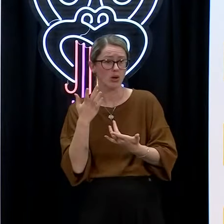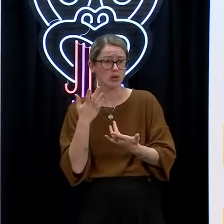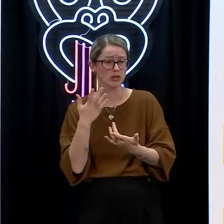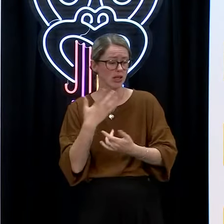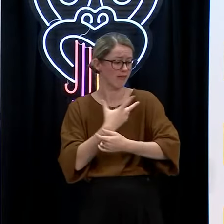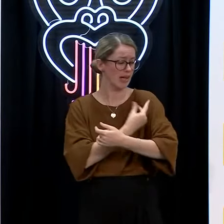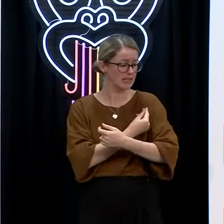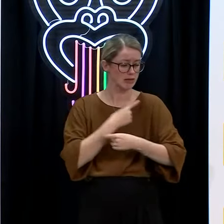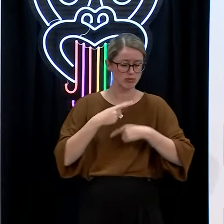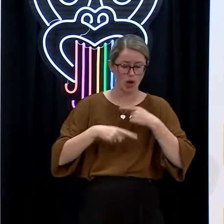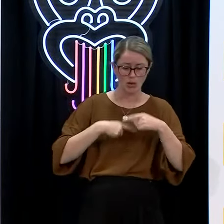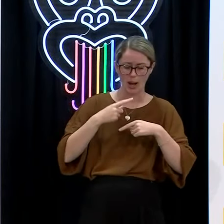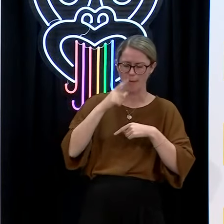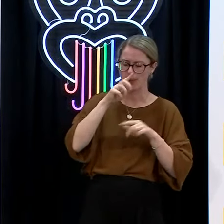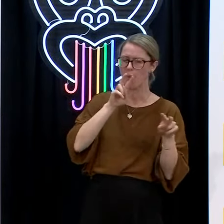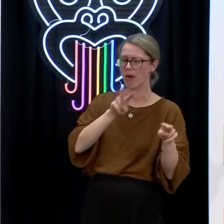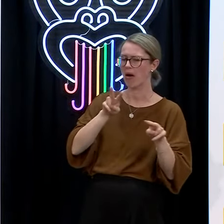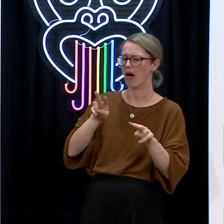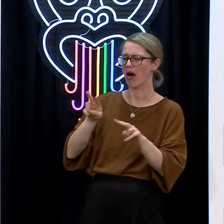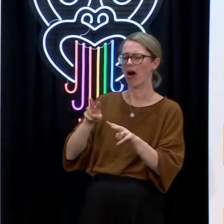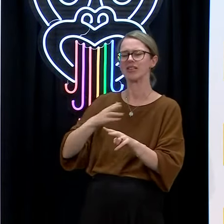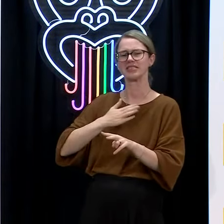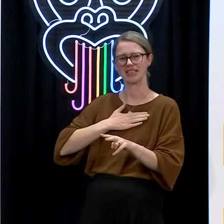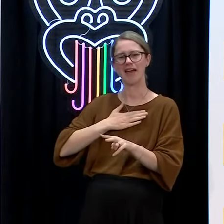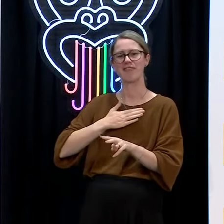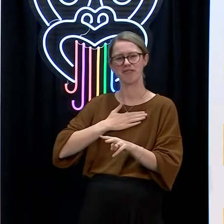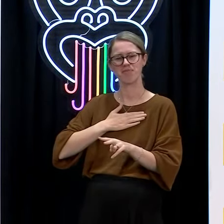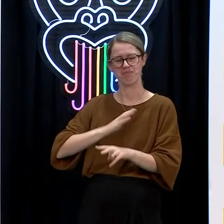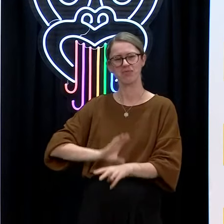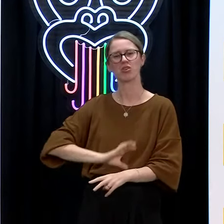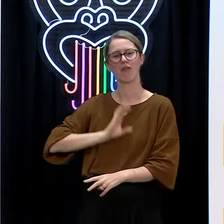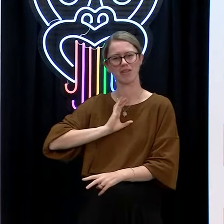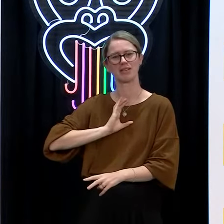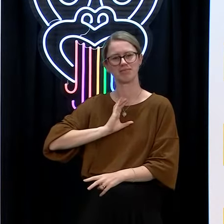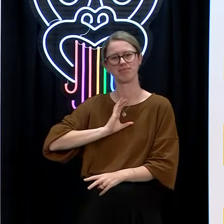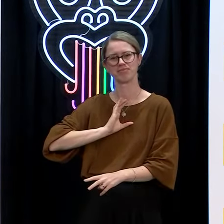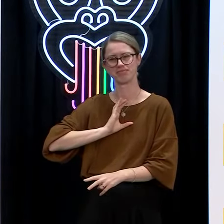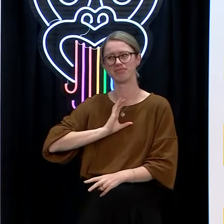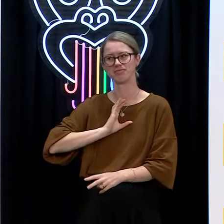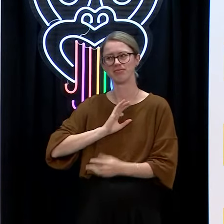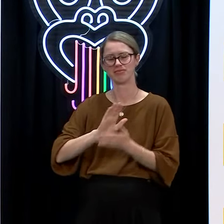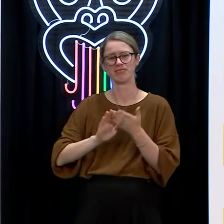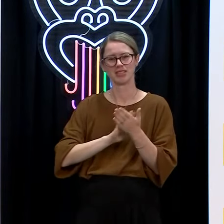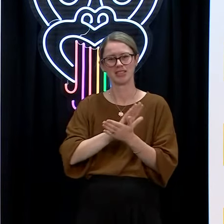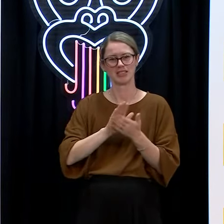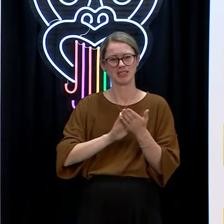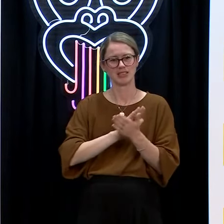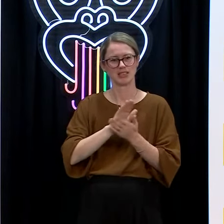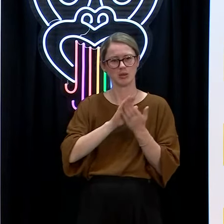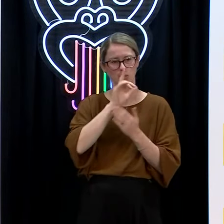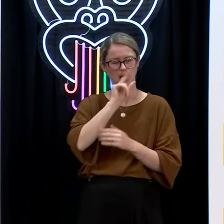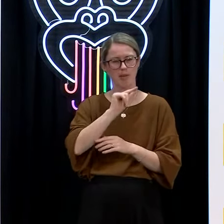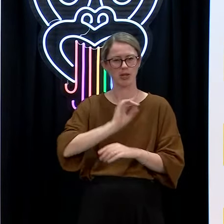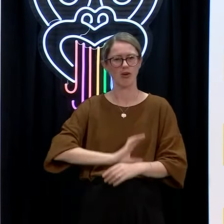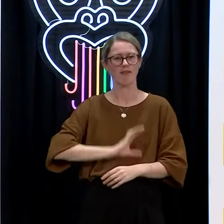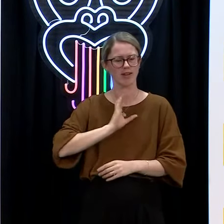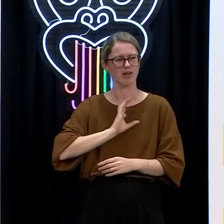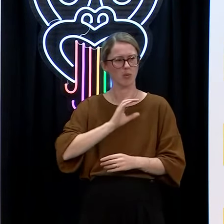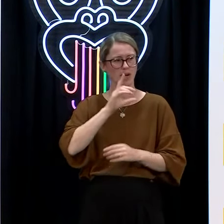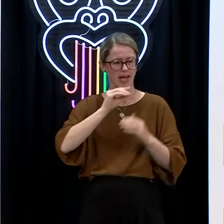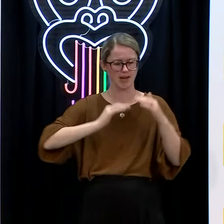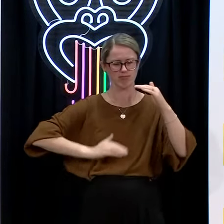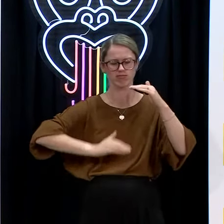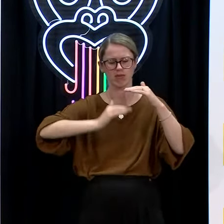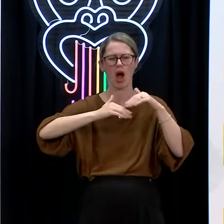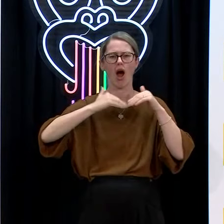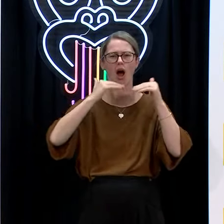as the vaccine's being rolled out, as people are seeing that it is safe, as confidence in it grows, and then I think we can be increasingly confident that we can get up to